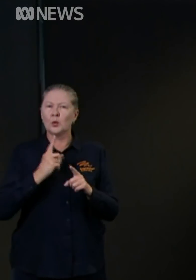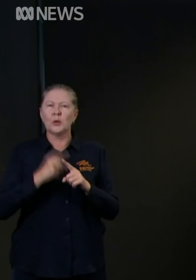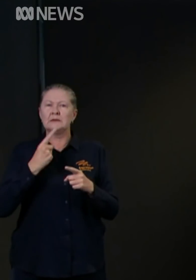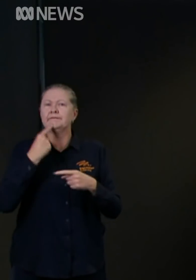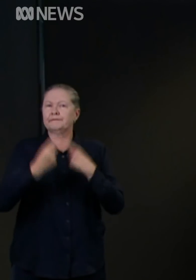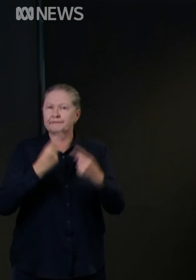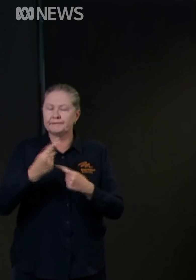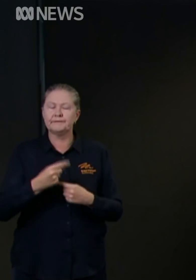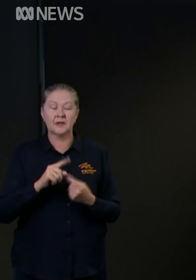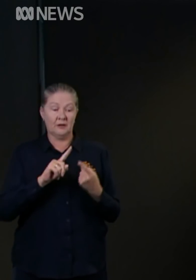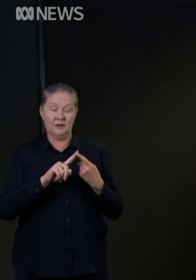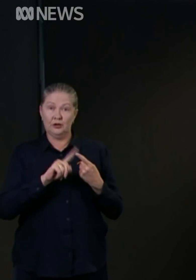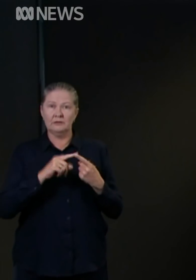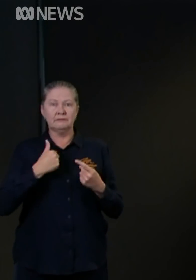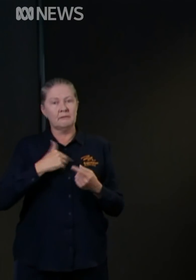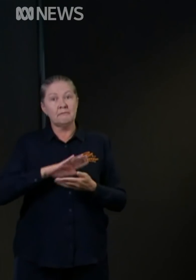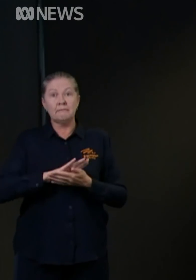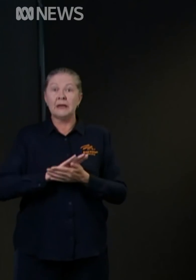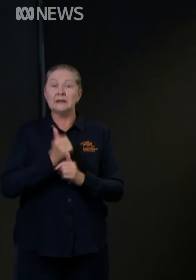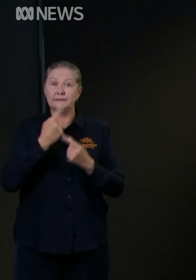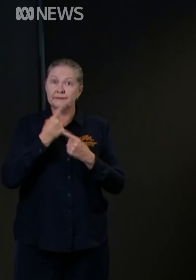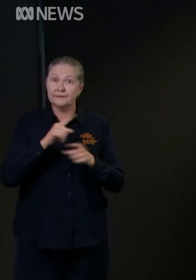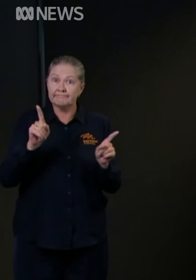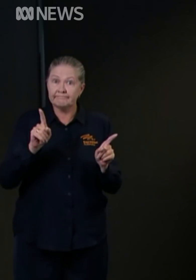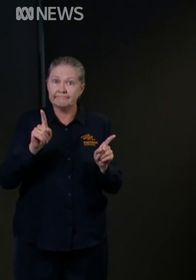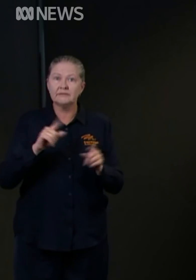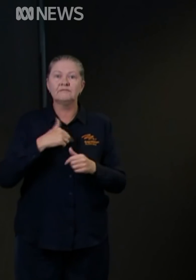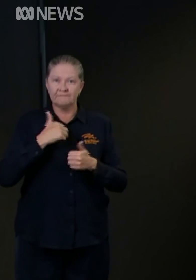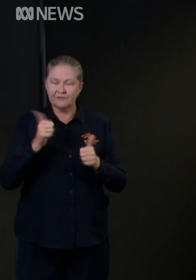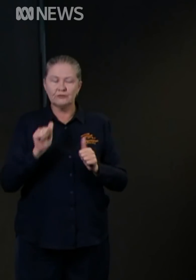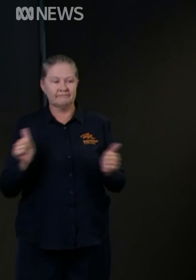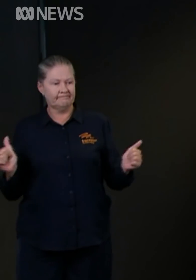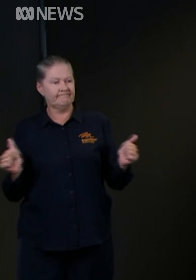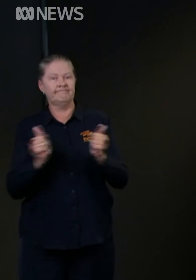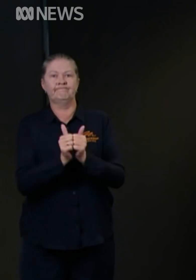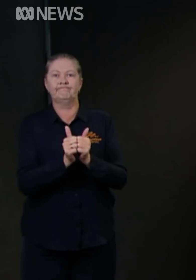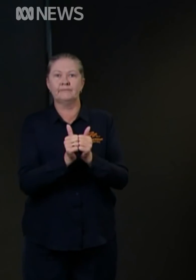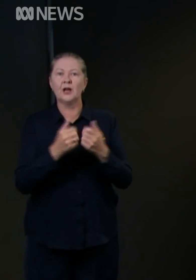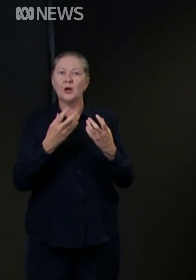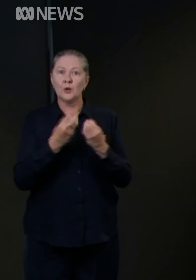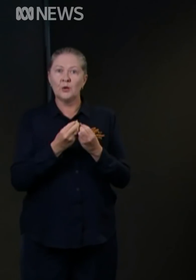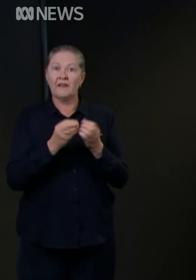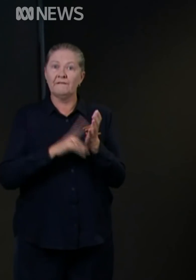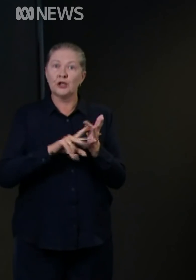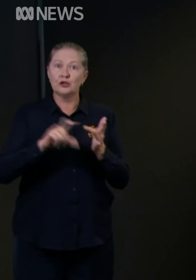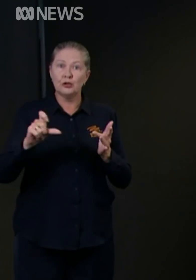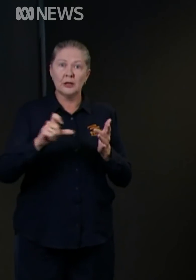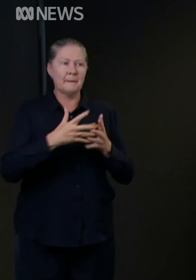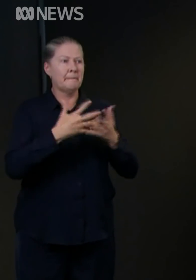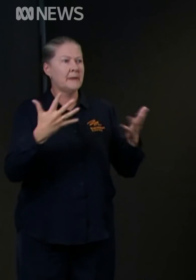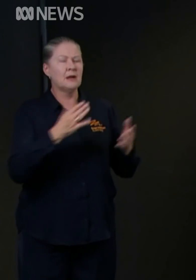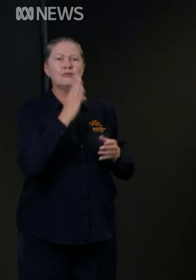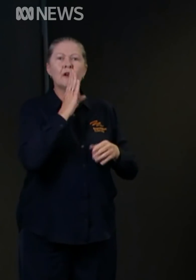very pleased to announce that we have struck a deal with Victoria's major private